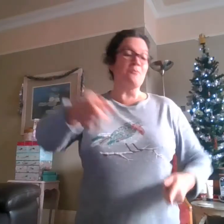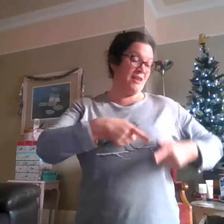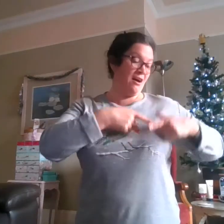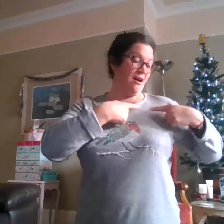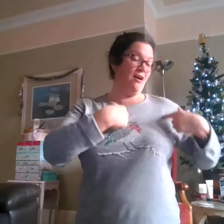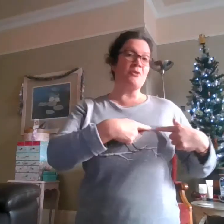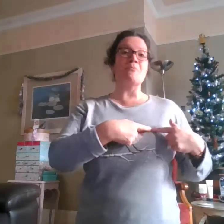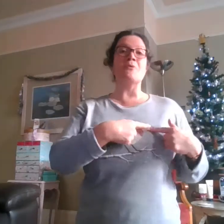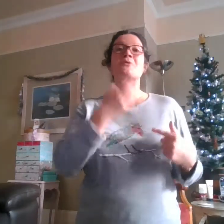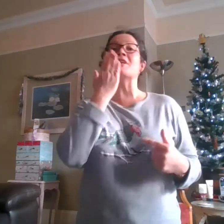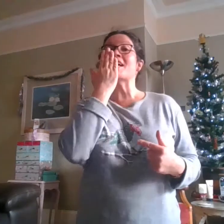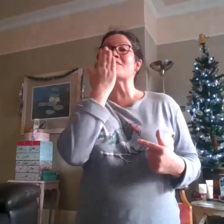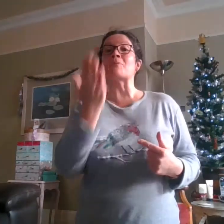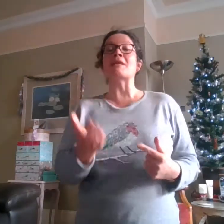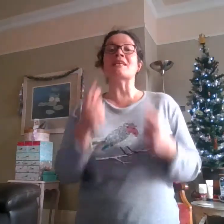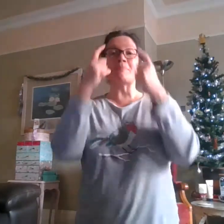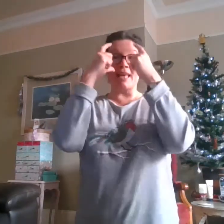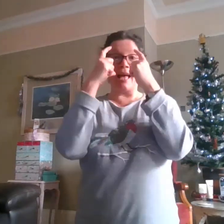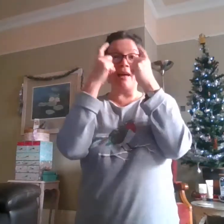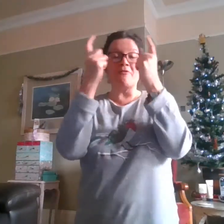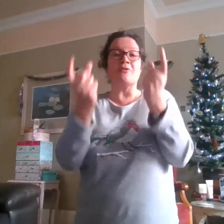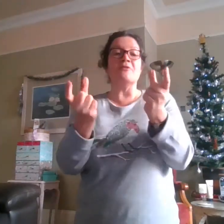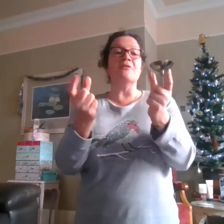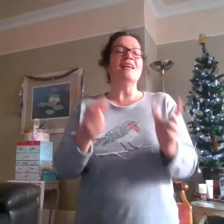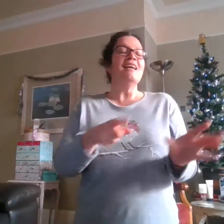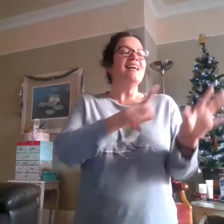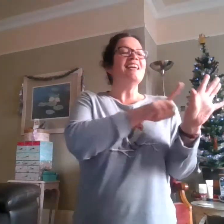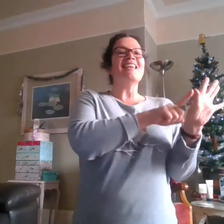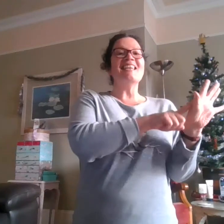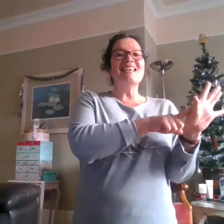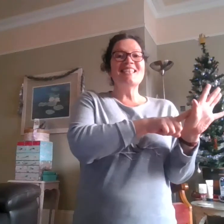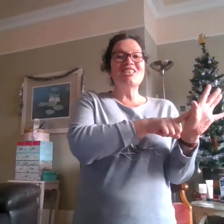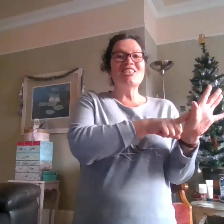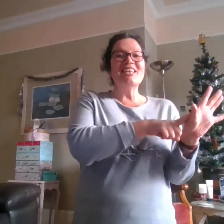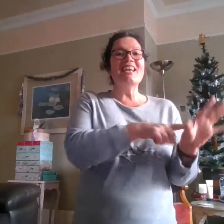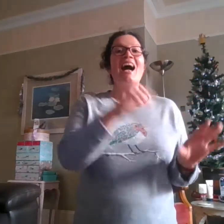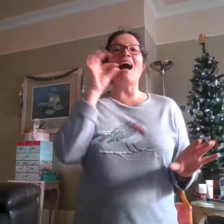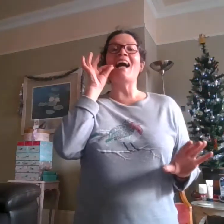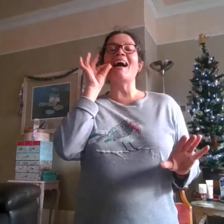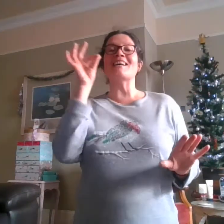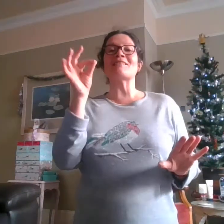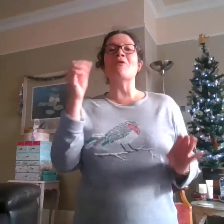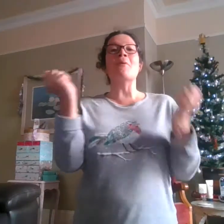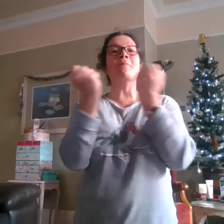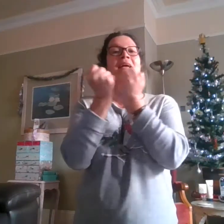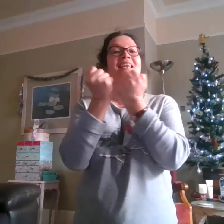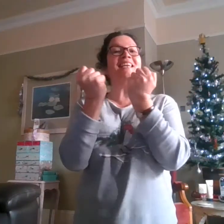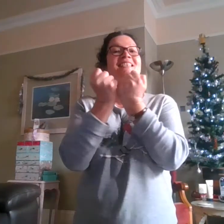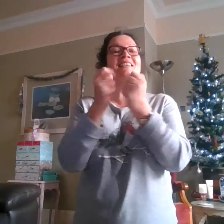with a heart on board, so please be careful. Each year I ask for many